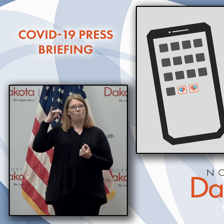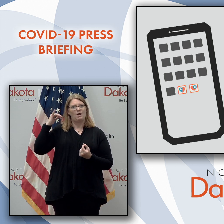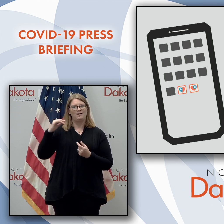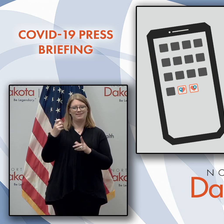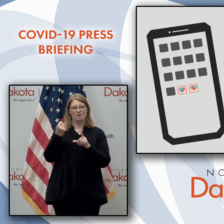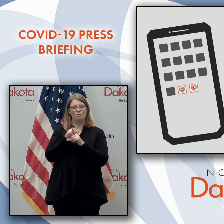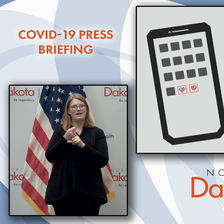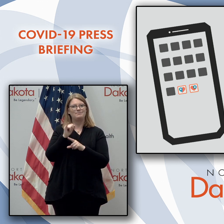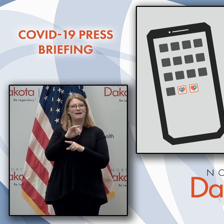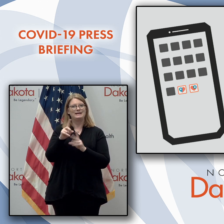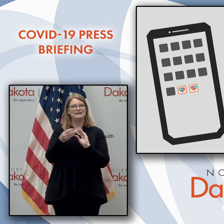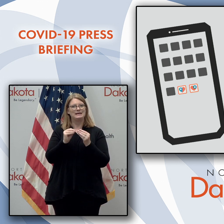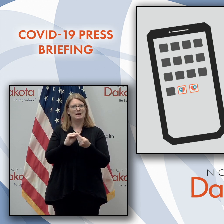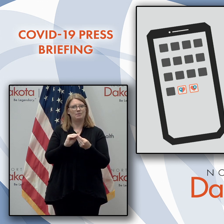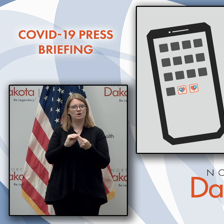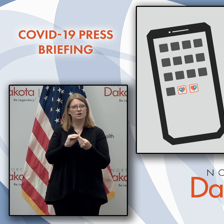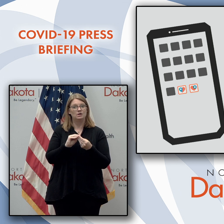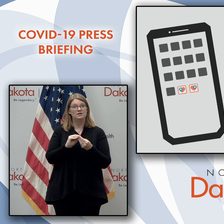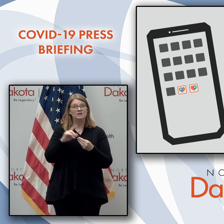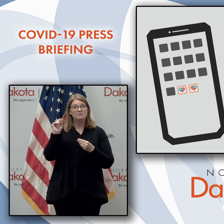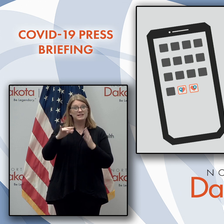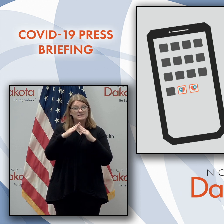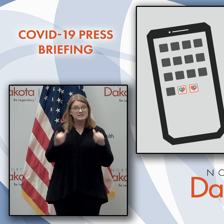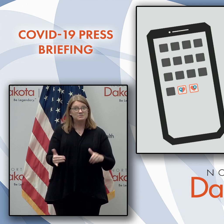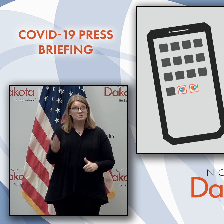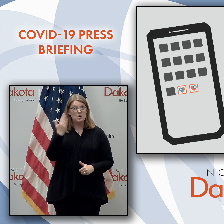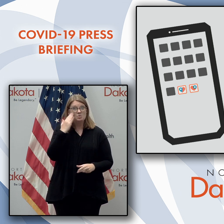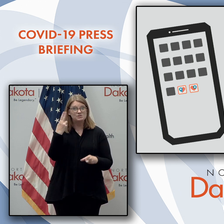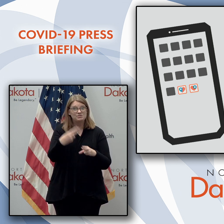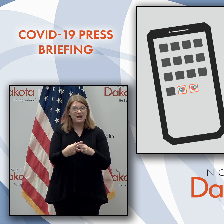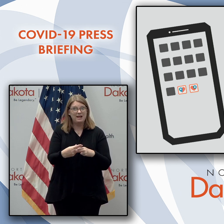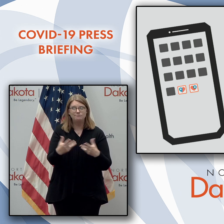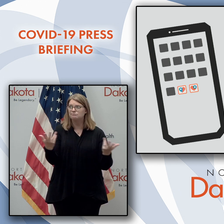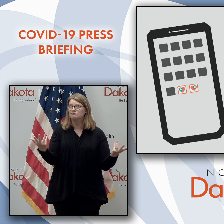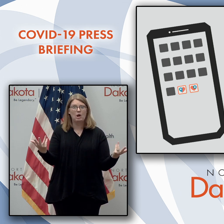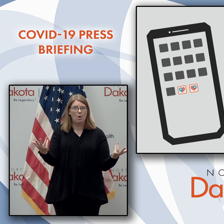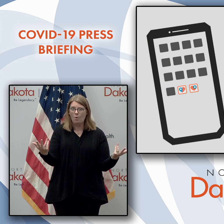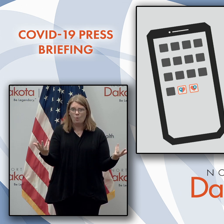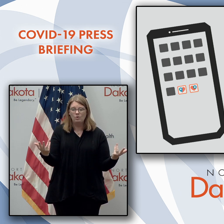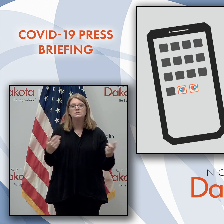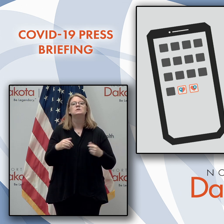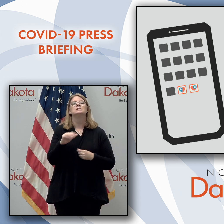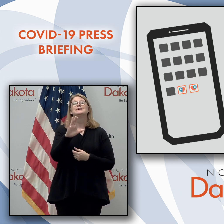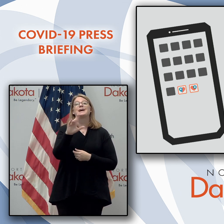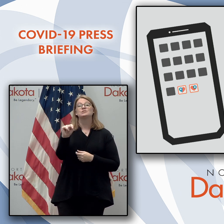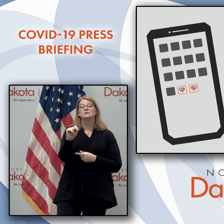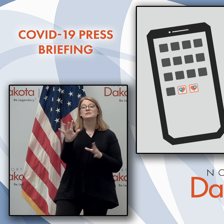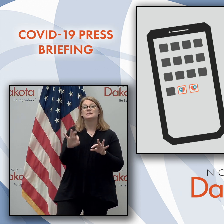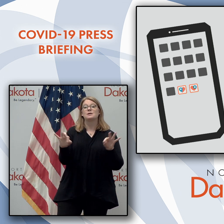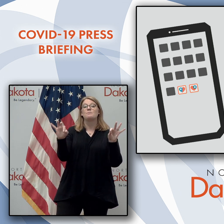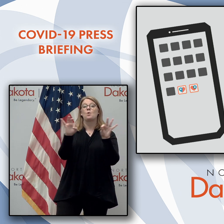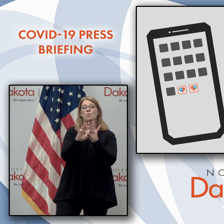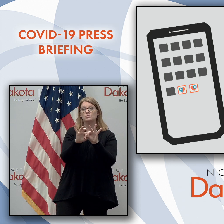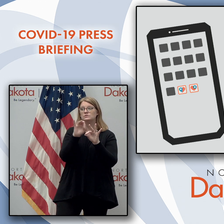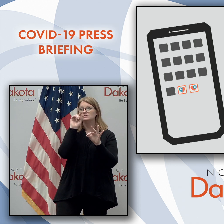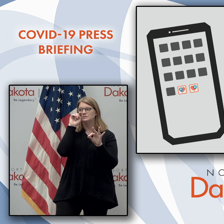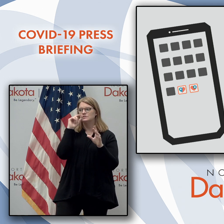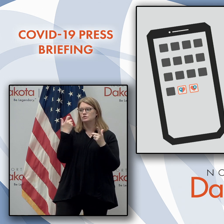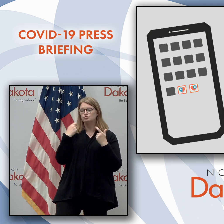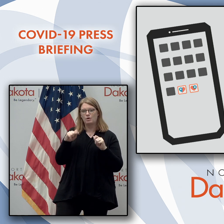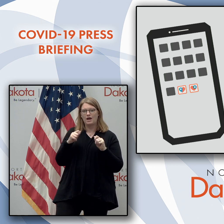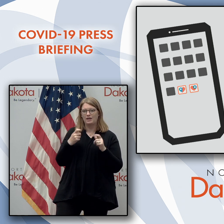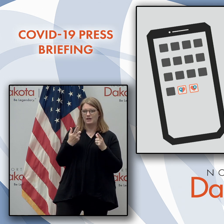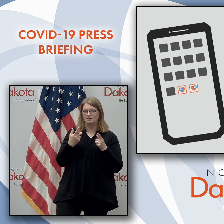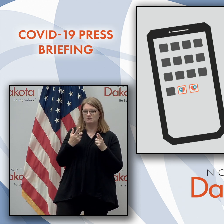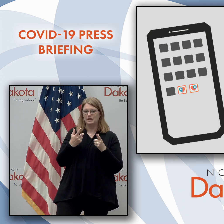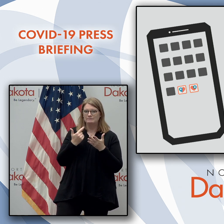is being notified, but nobody in the system knows they're actually notifying you. Contact tracing is an important pillar as we battle COVID-19